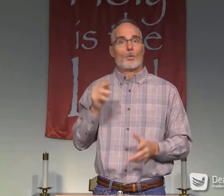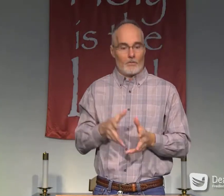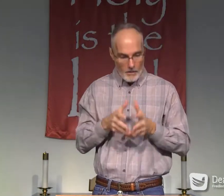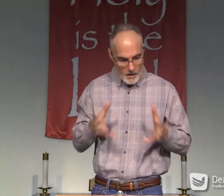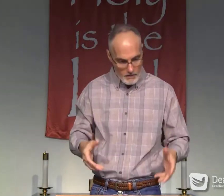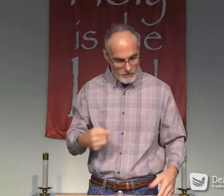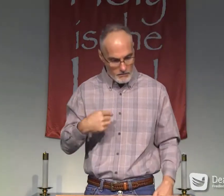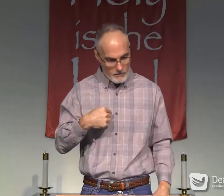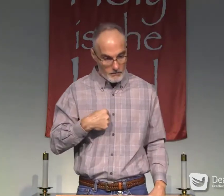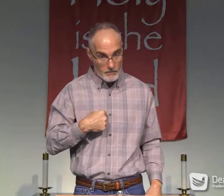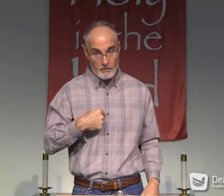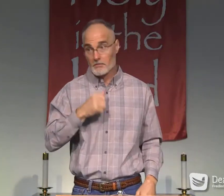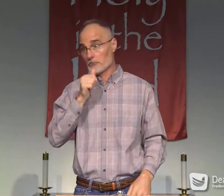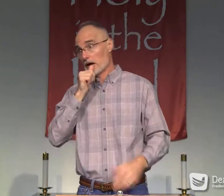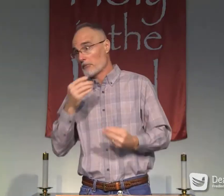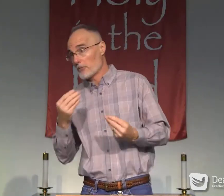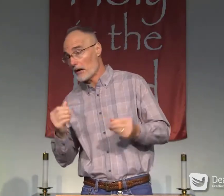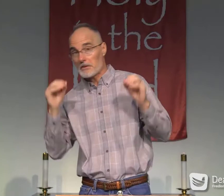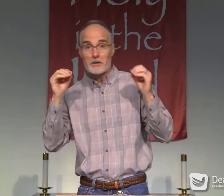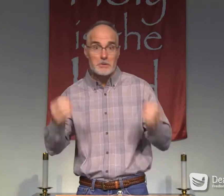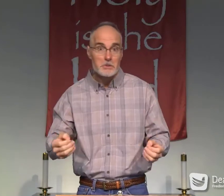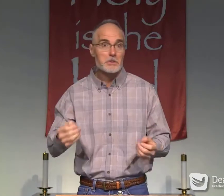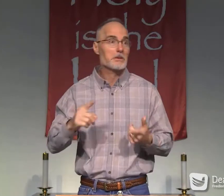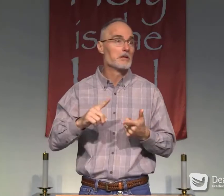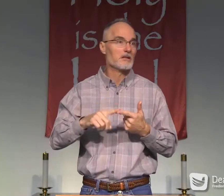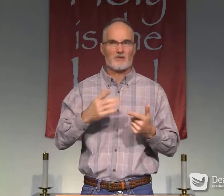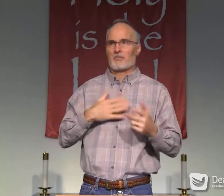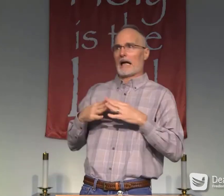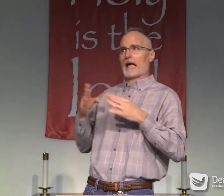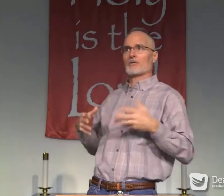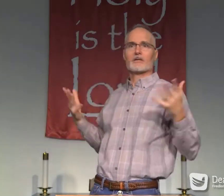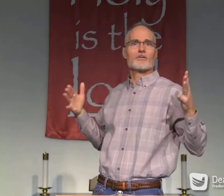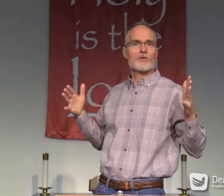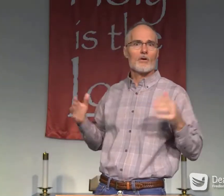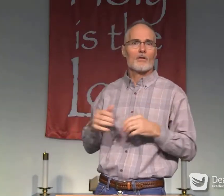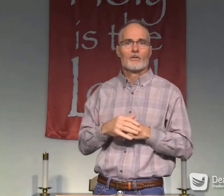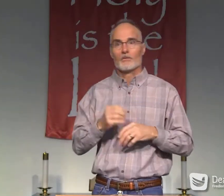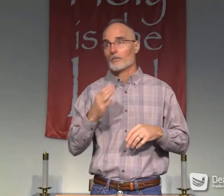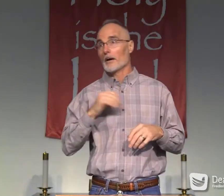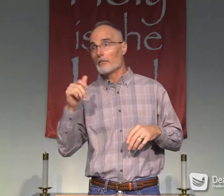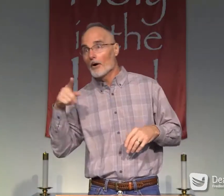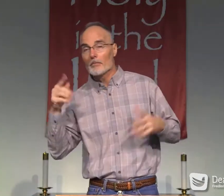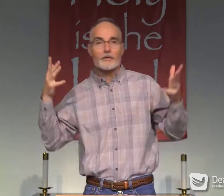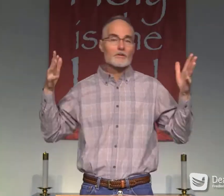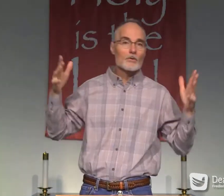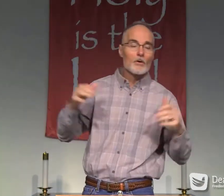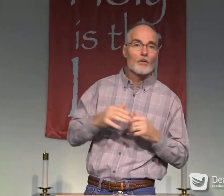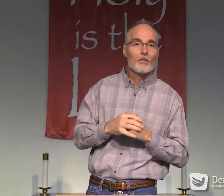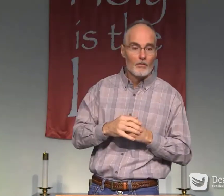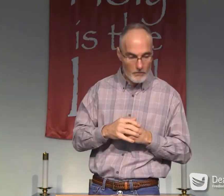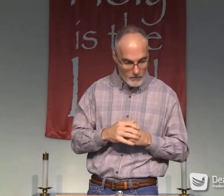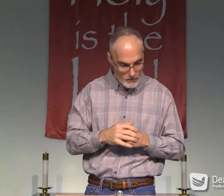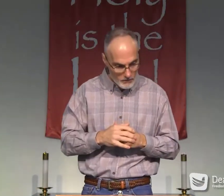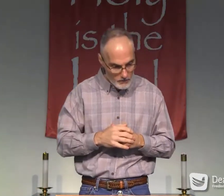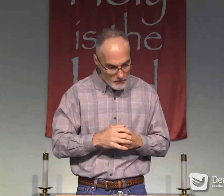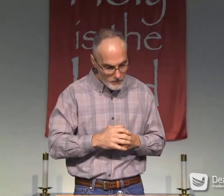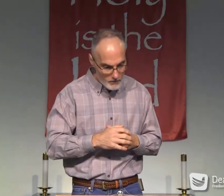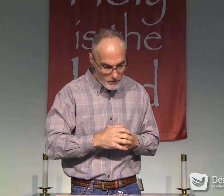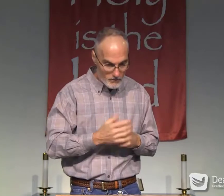doesn't apply. I don't really own a lot. I have no private property, just, you know, my house or my apartment. That's